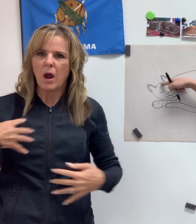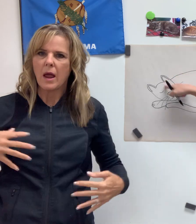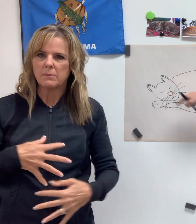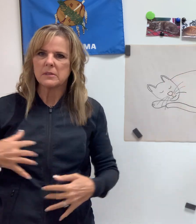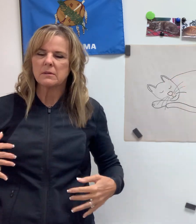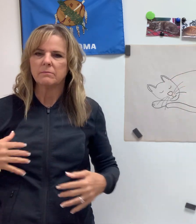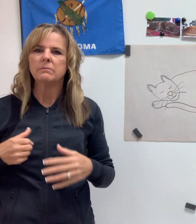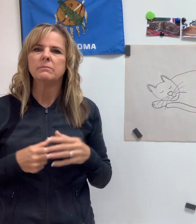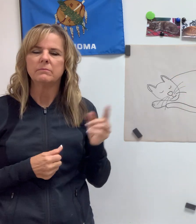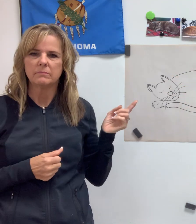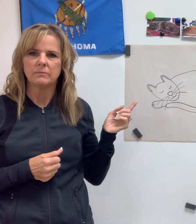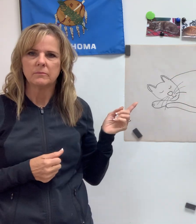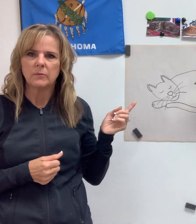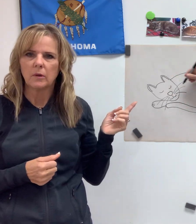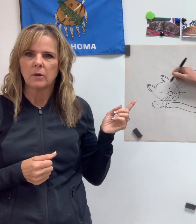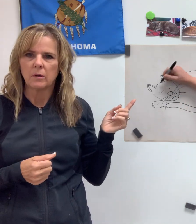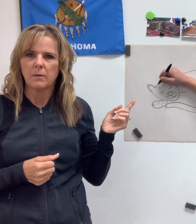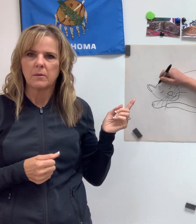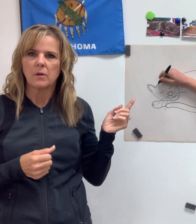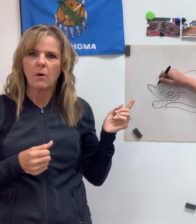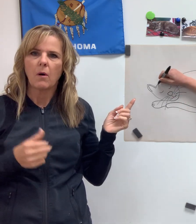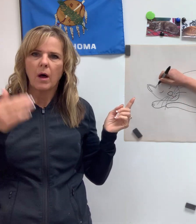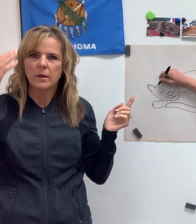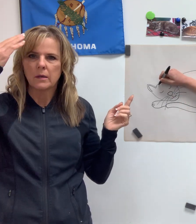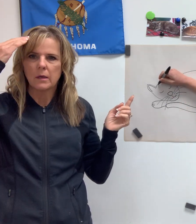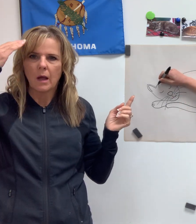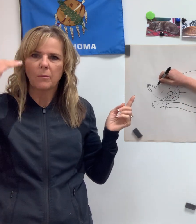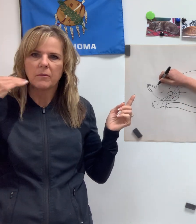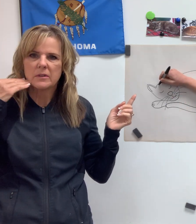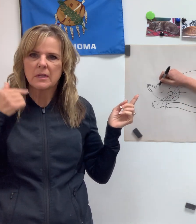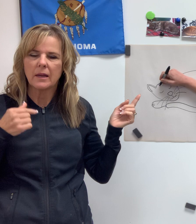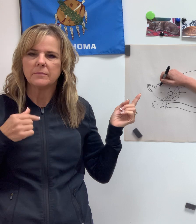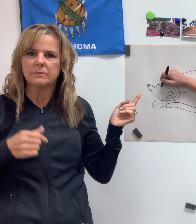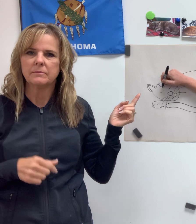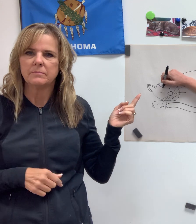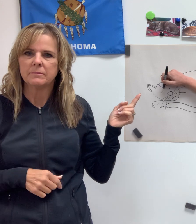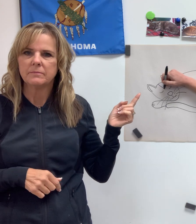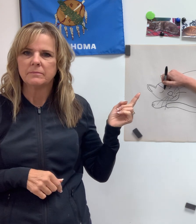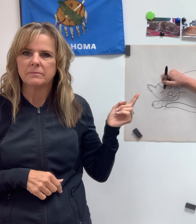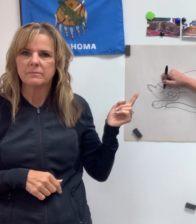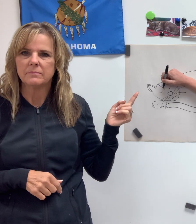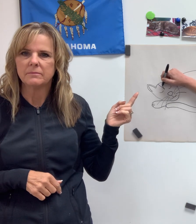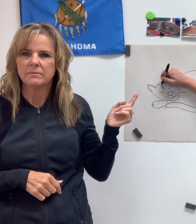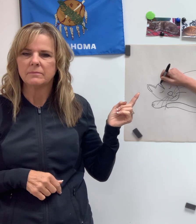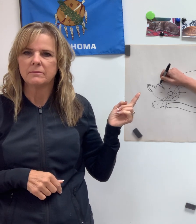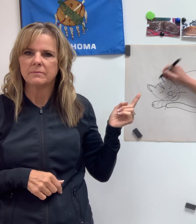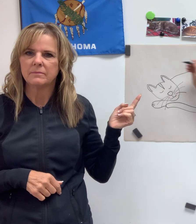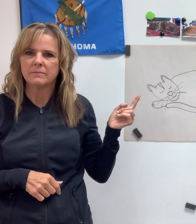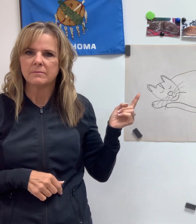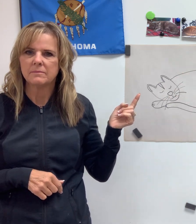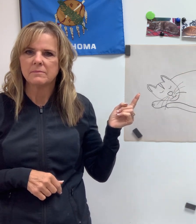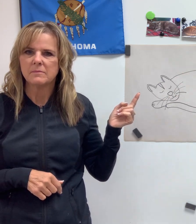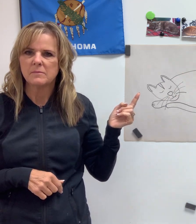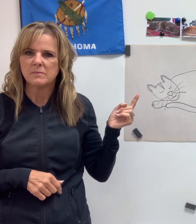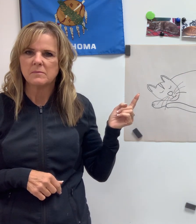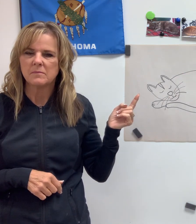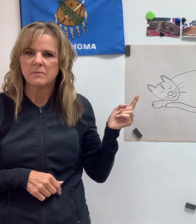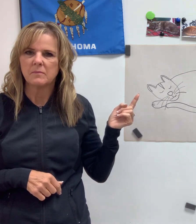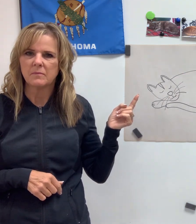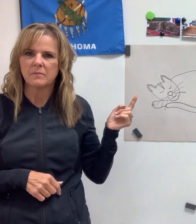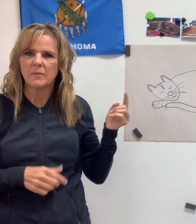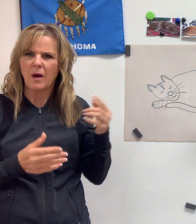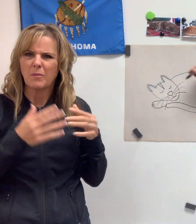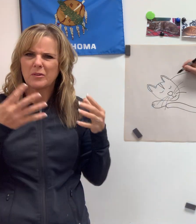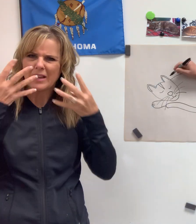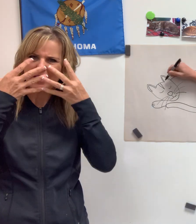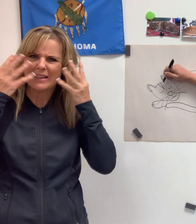have stripes. So on the top of his head, we're going to go ahead and just make a curved line that comes down, back up and touch, almost like a